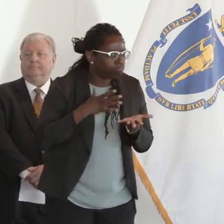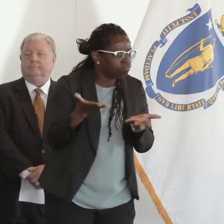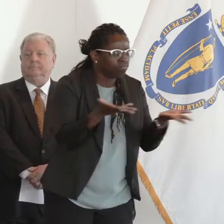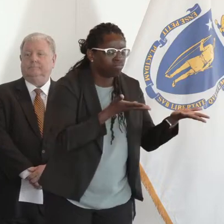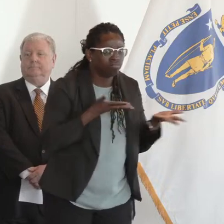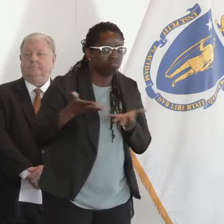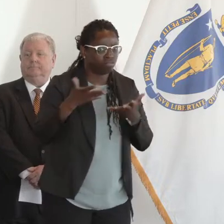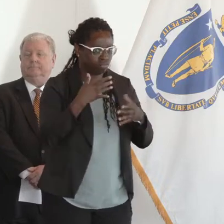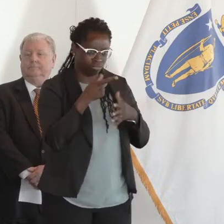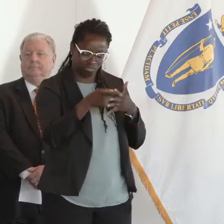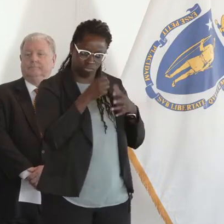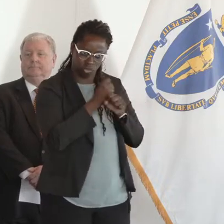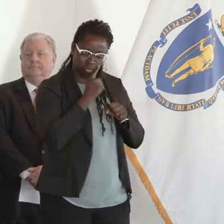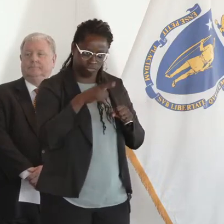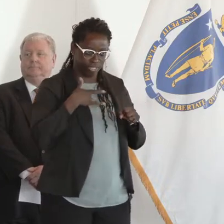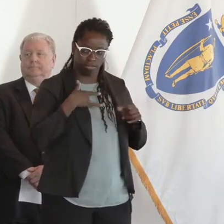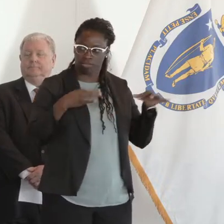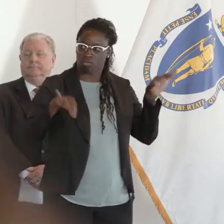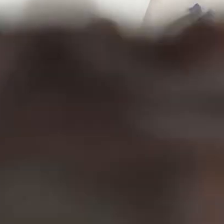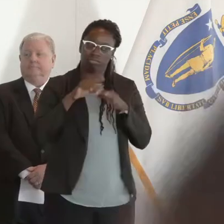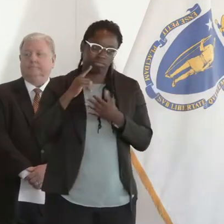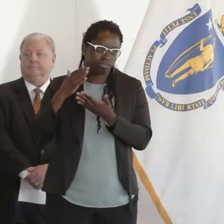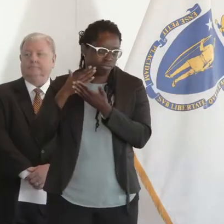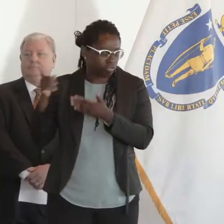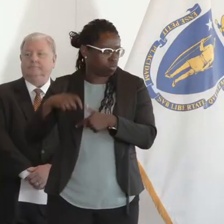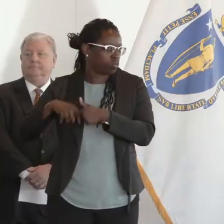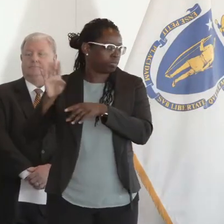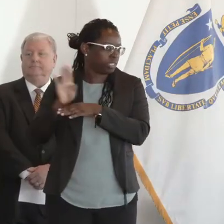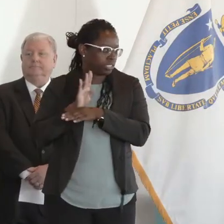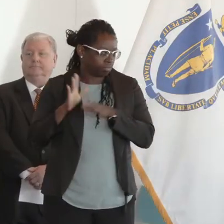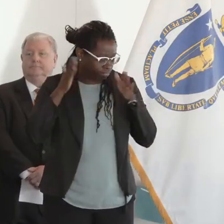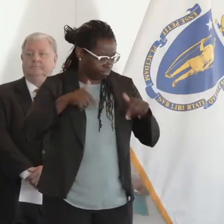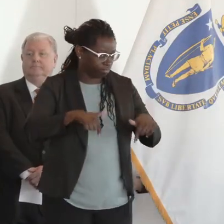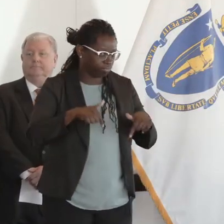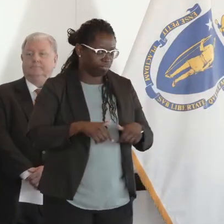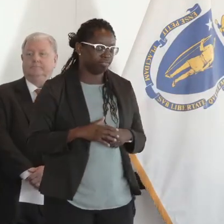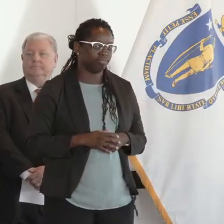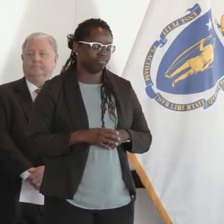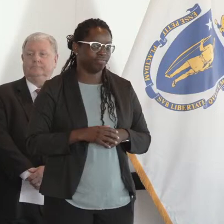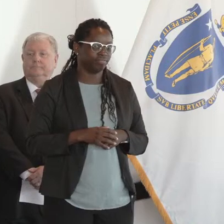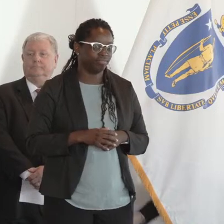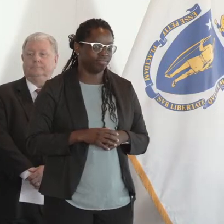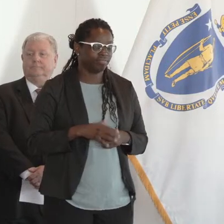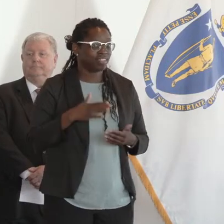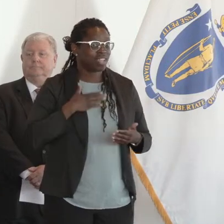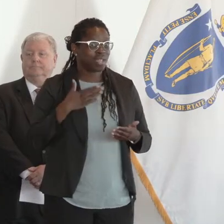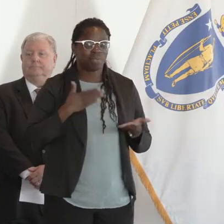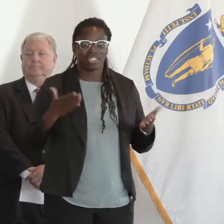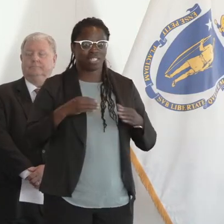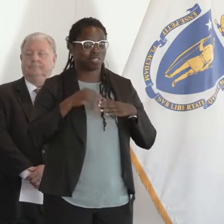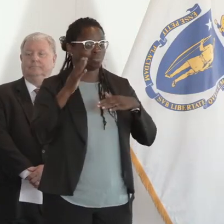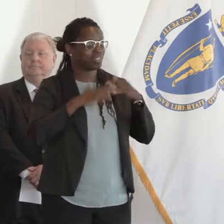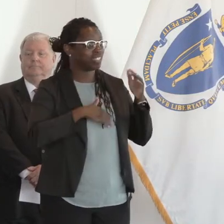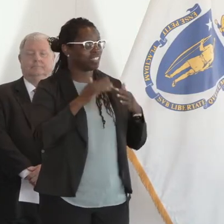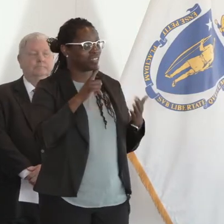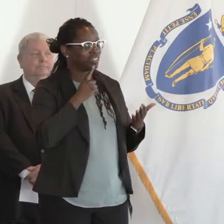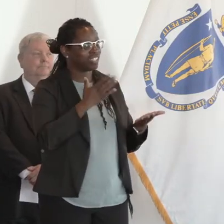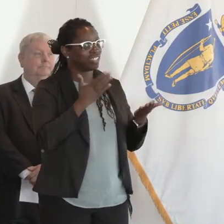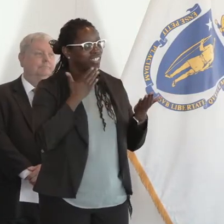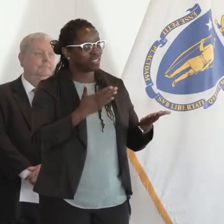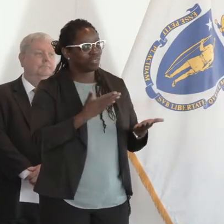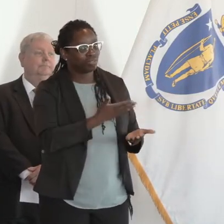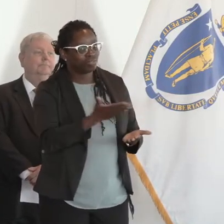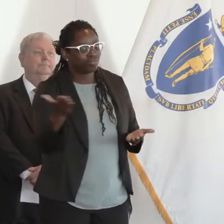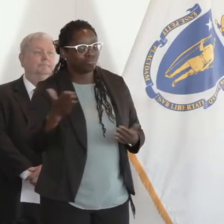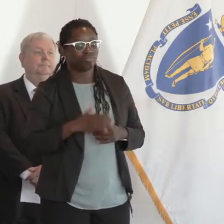important convening. And we are particularly delighted to be in this building. Thank you for laying out for all of